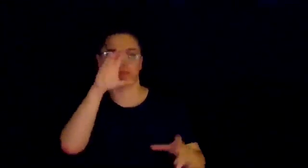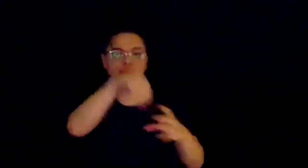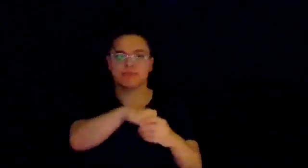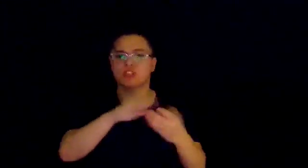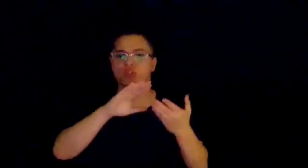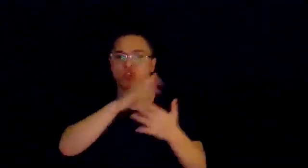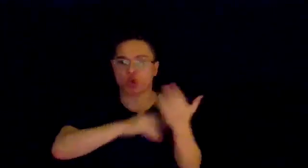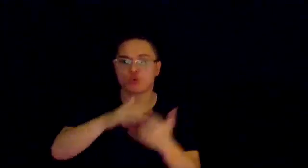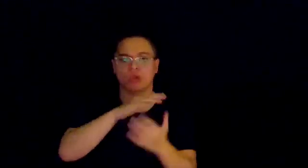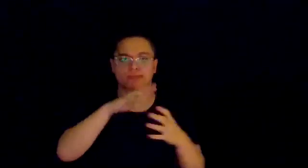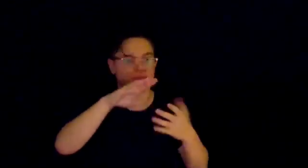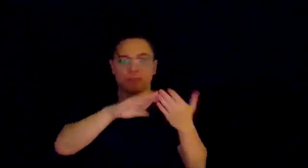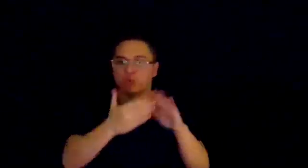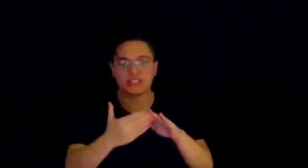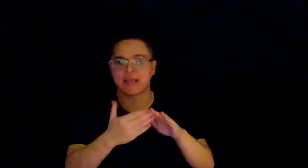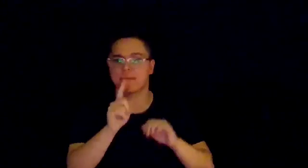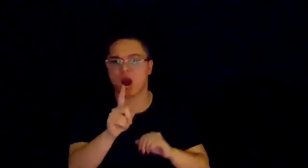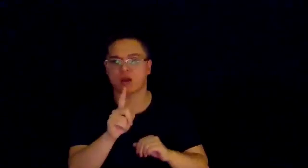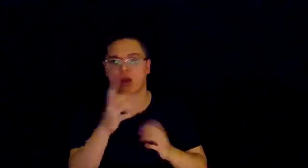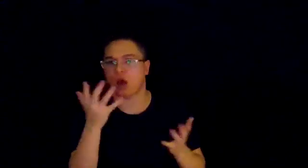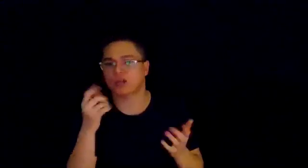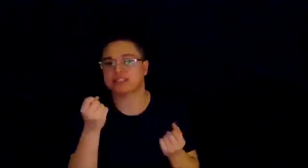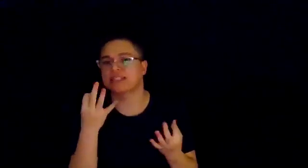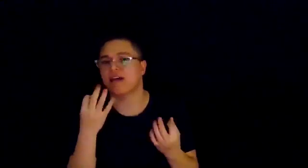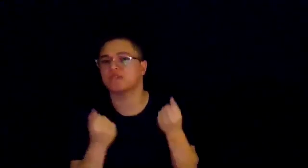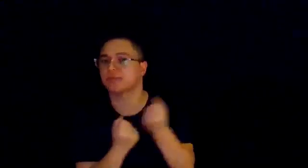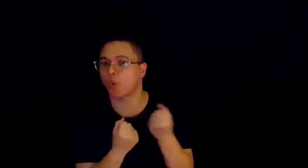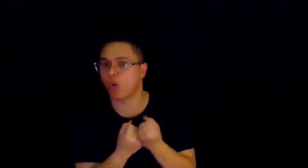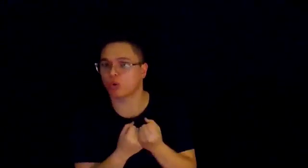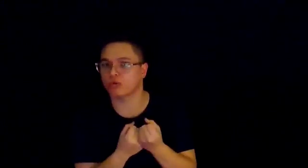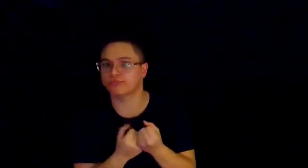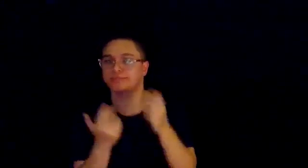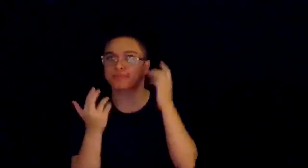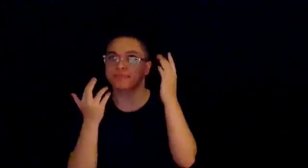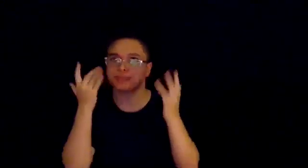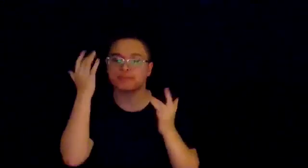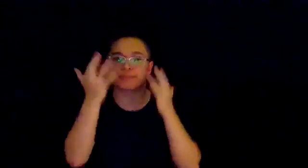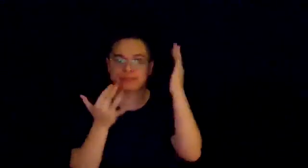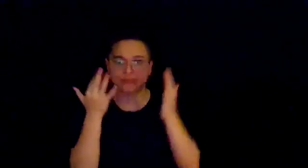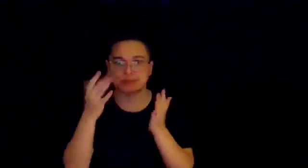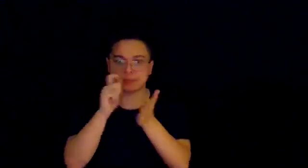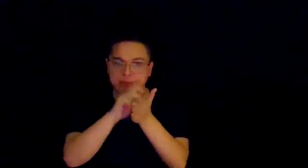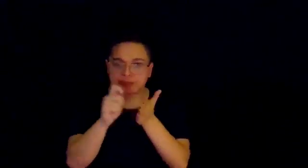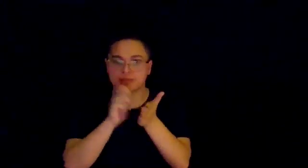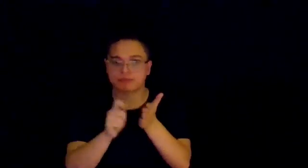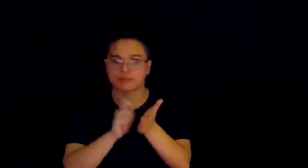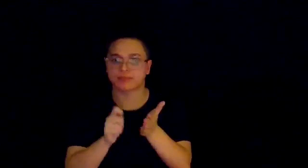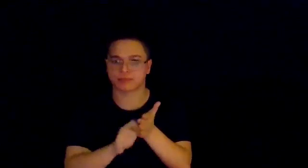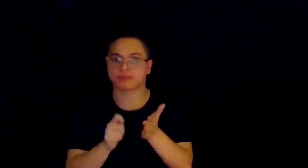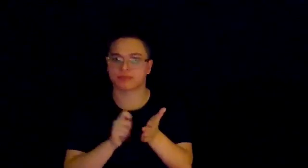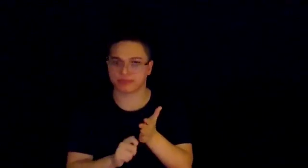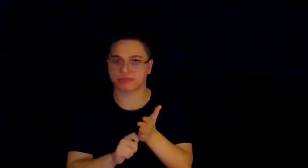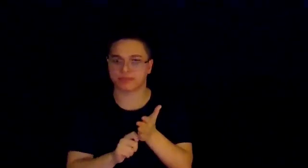times do I wish I could participate more in local and community events, but didn't have the support to do